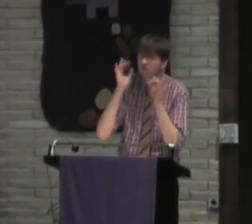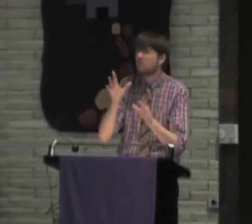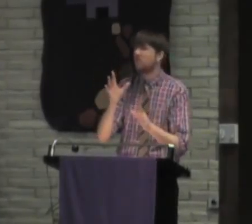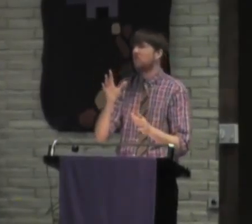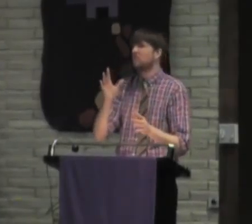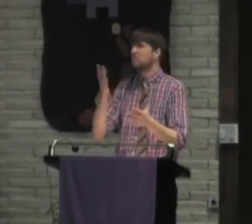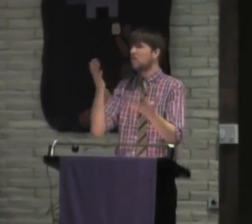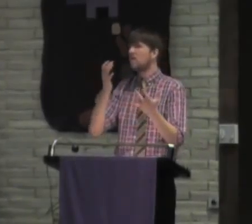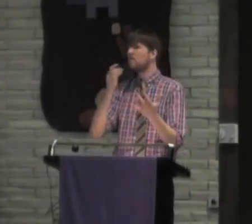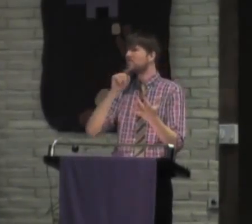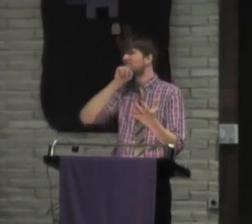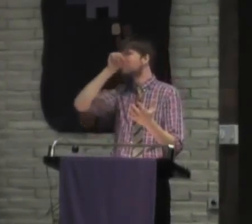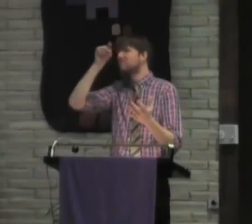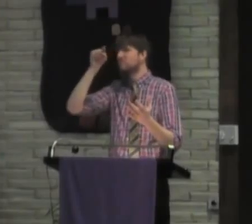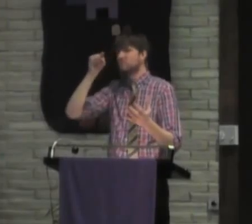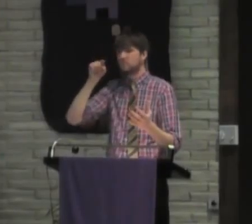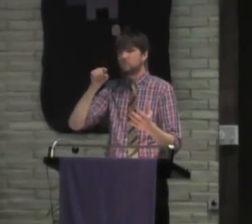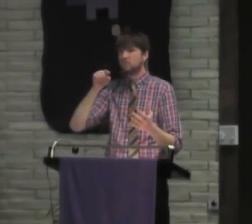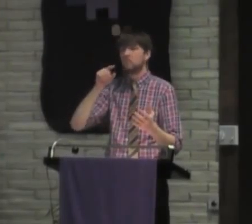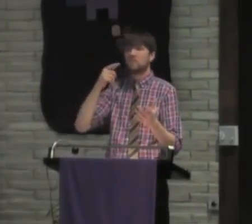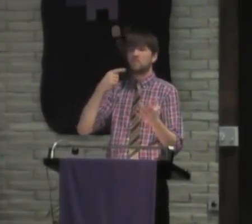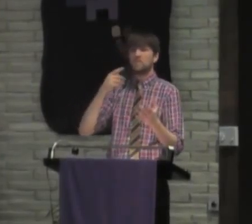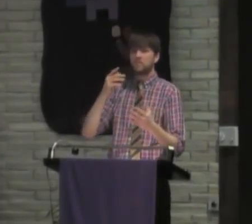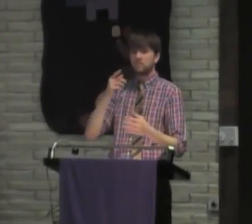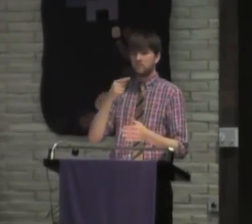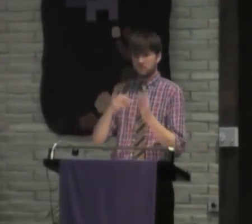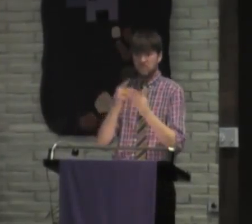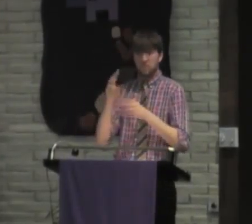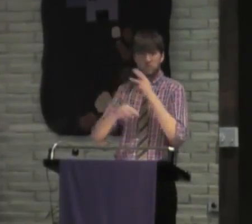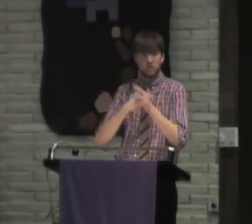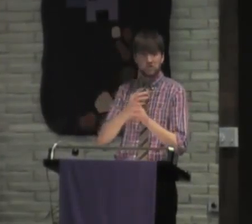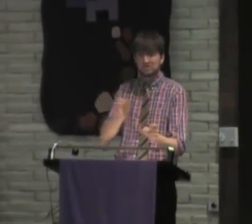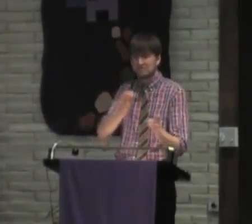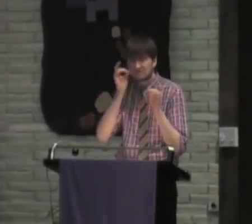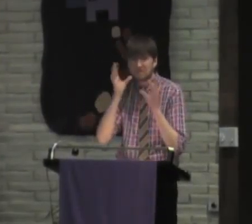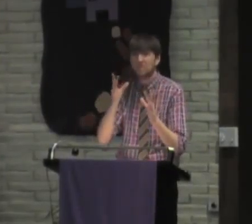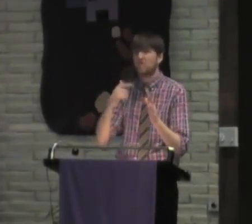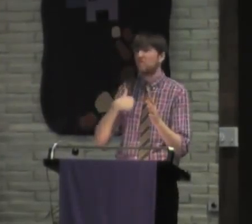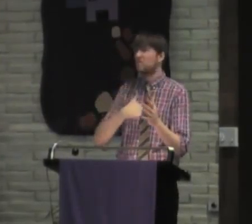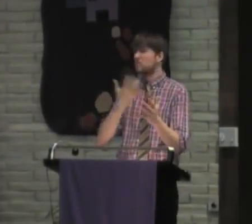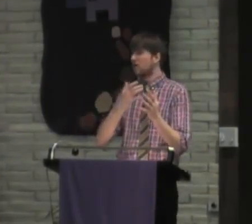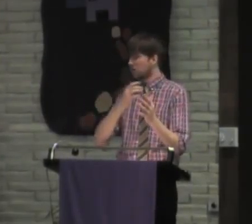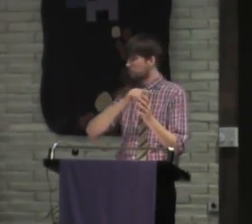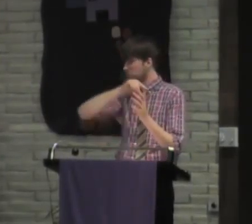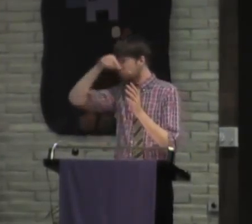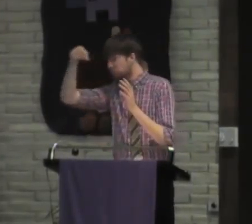that people made repairs opposite their house. Sometimes the world is terrible,